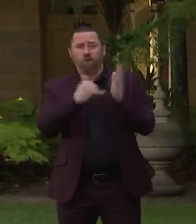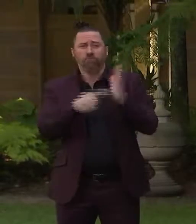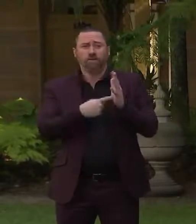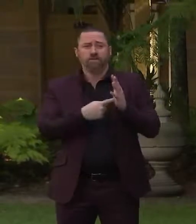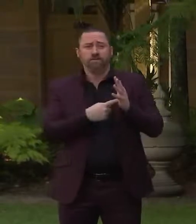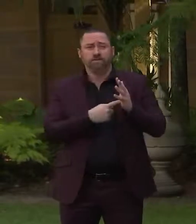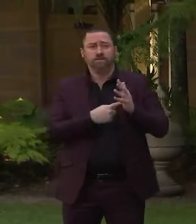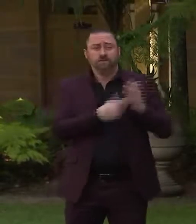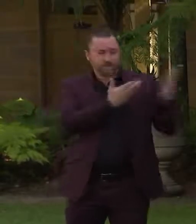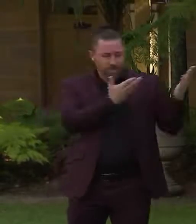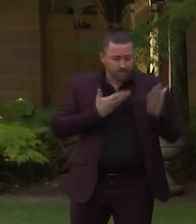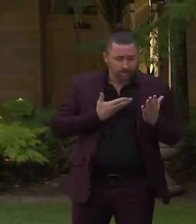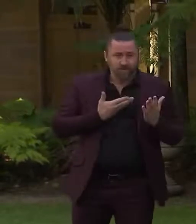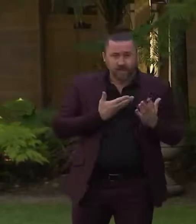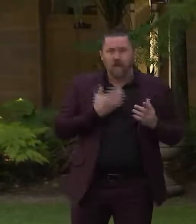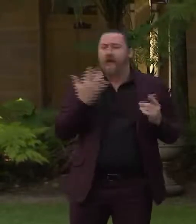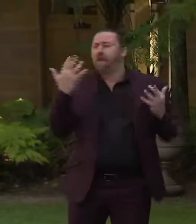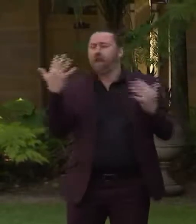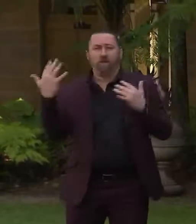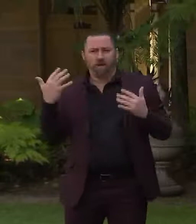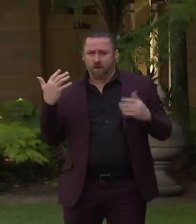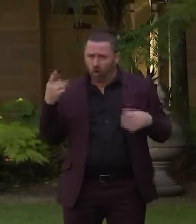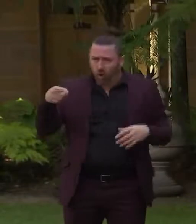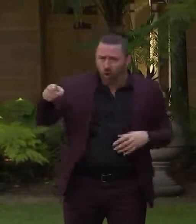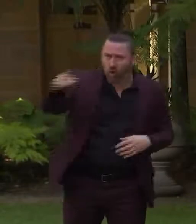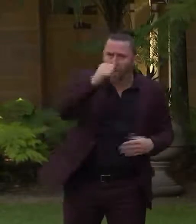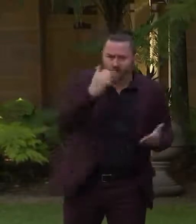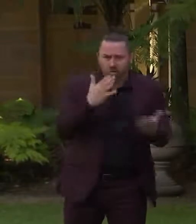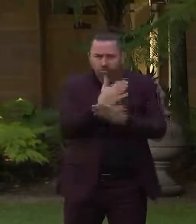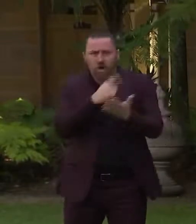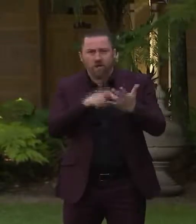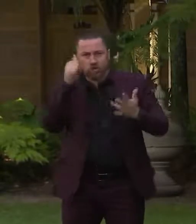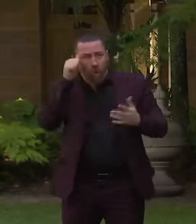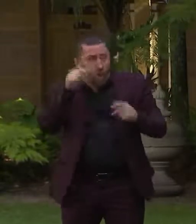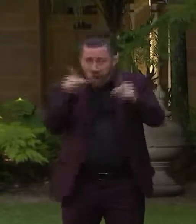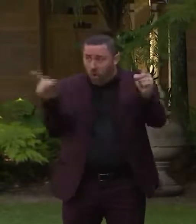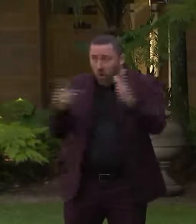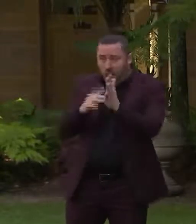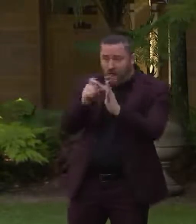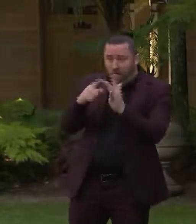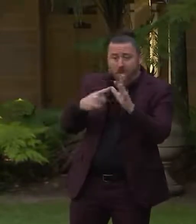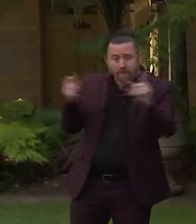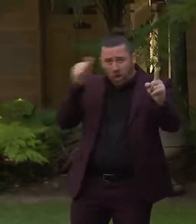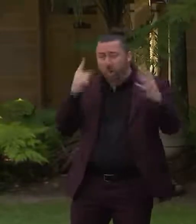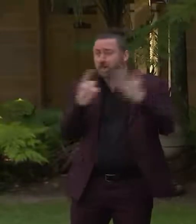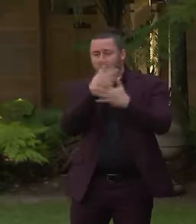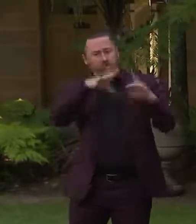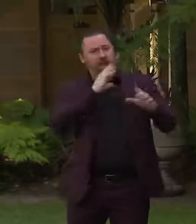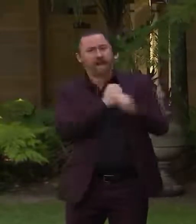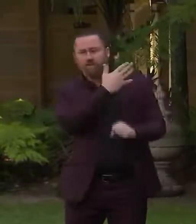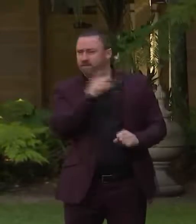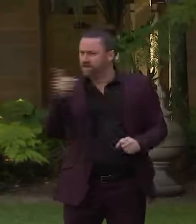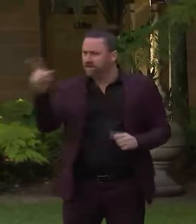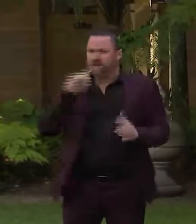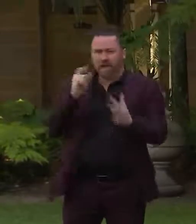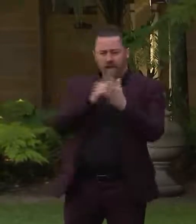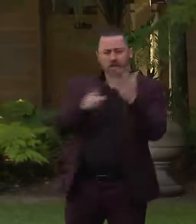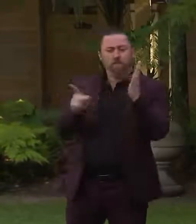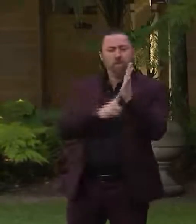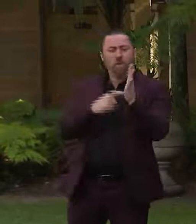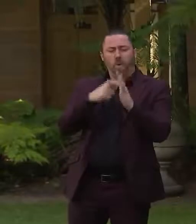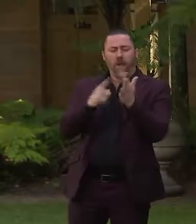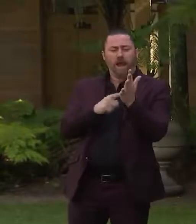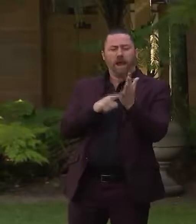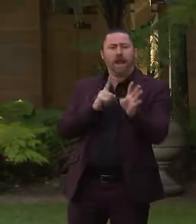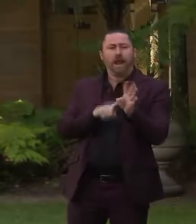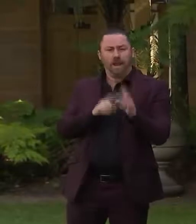it transparent to us, make it transparent to the public, make it transparent to you in the media so that you can see exactly what's going on. You made with Port Kelly though, saying yesterday